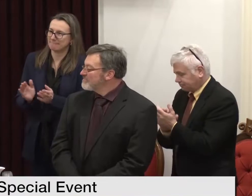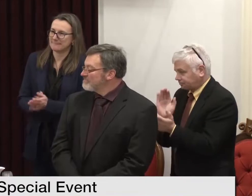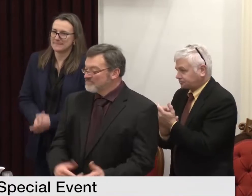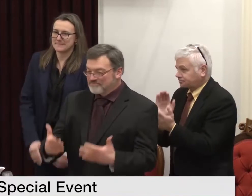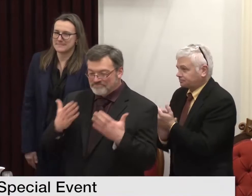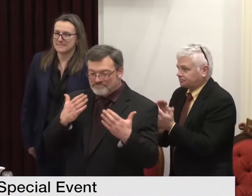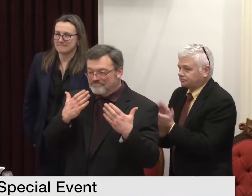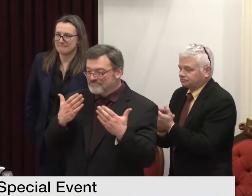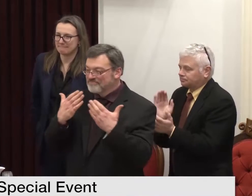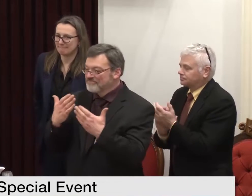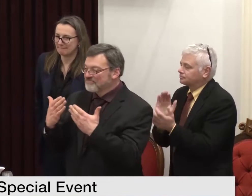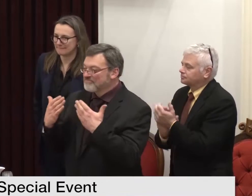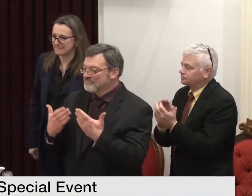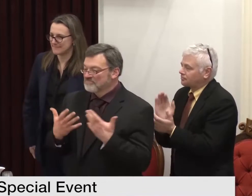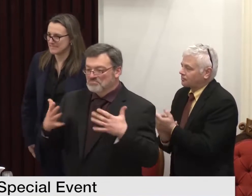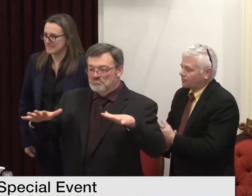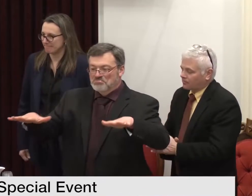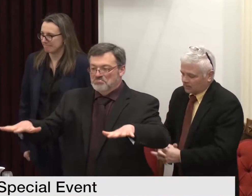Thank you.